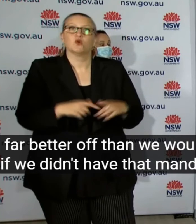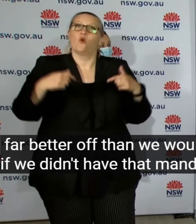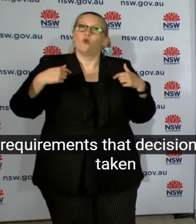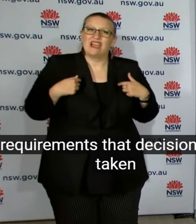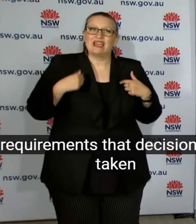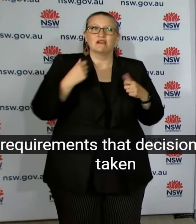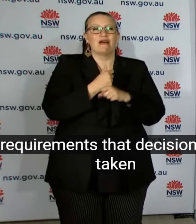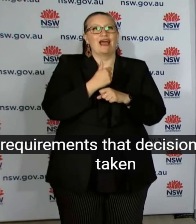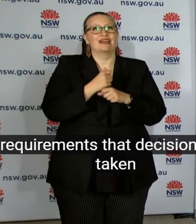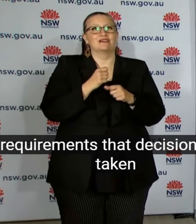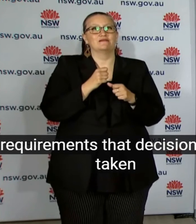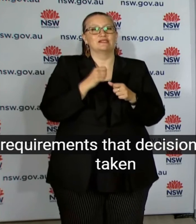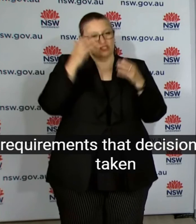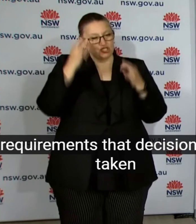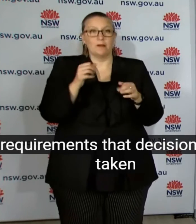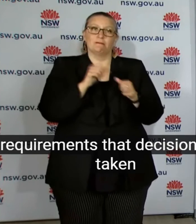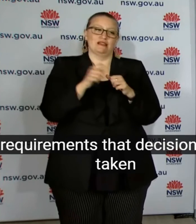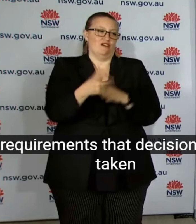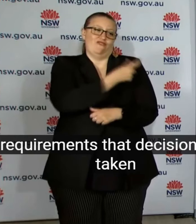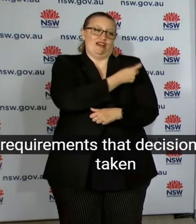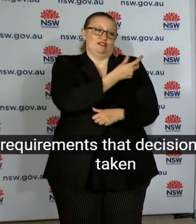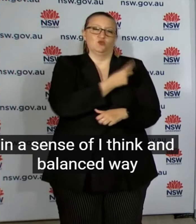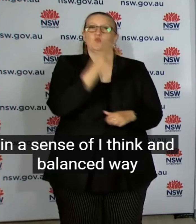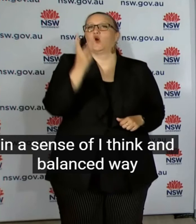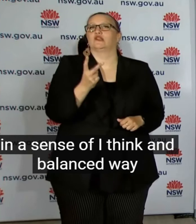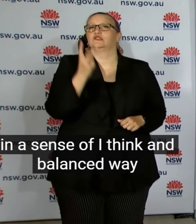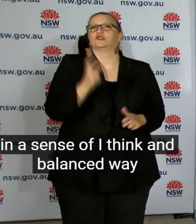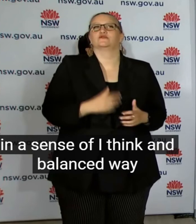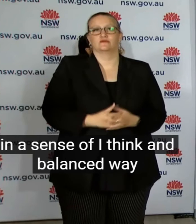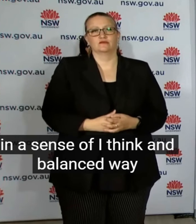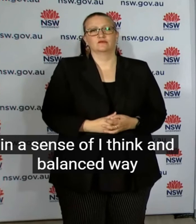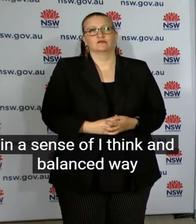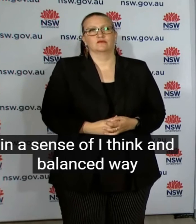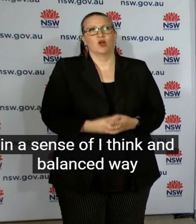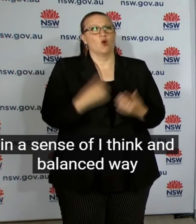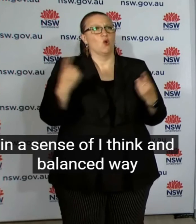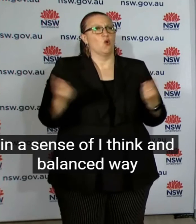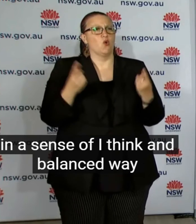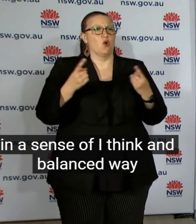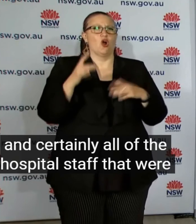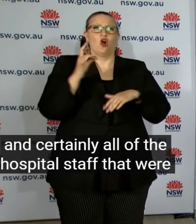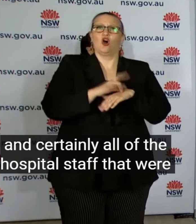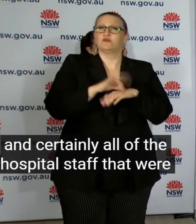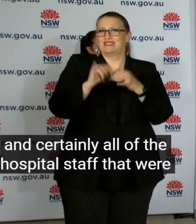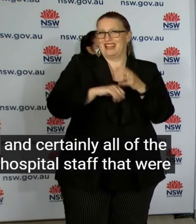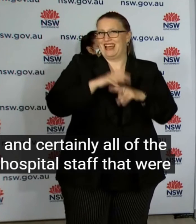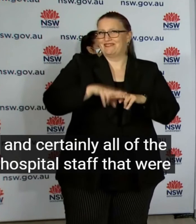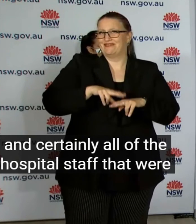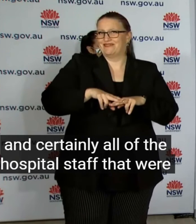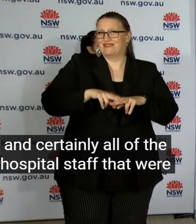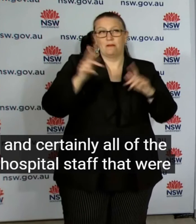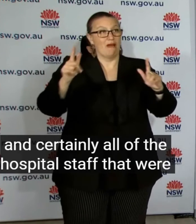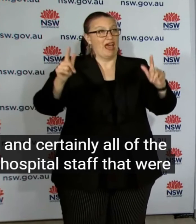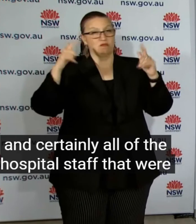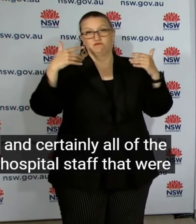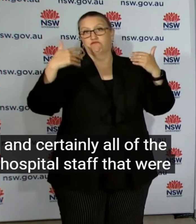way. And certainly all of the hospital staff that were involved, the hospital management, keen to make it mandatory. I've had I've had